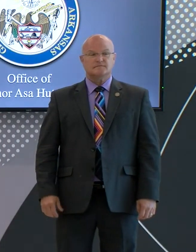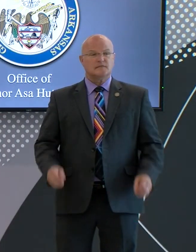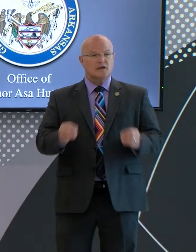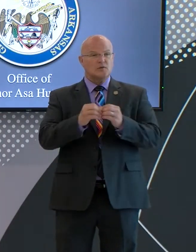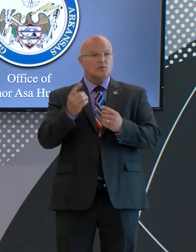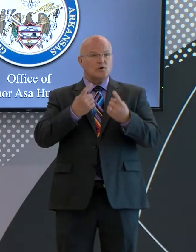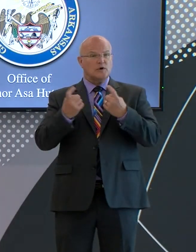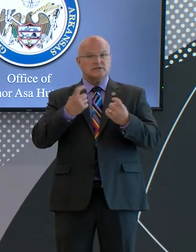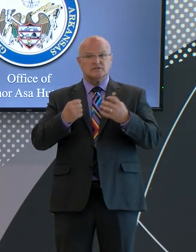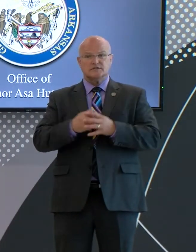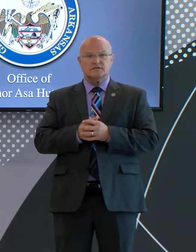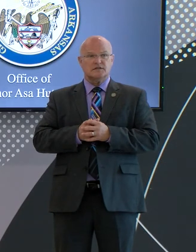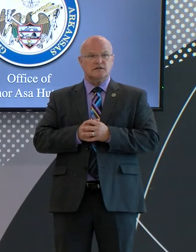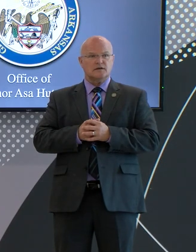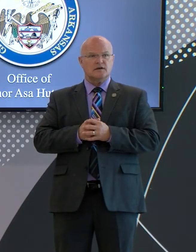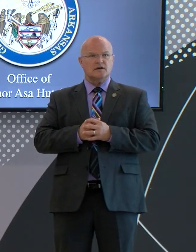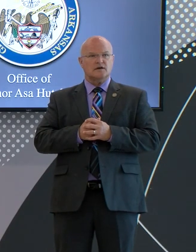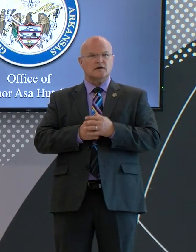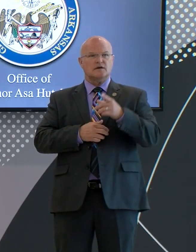Any other questions?